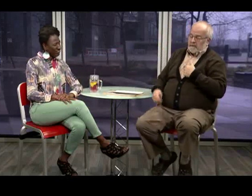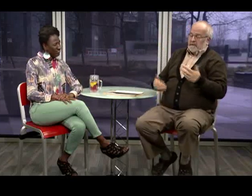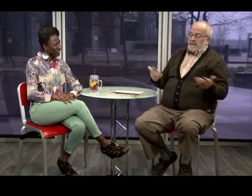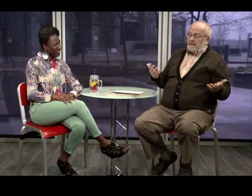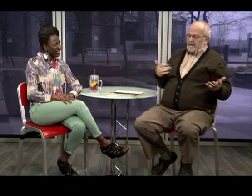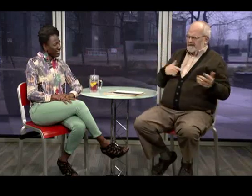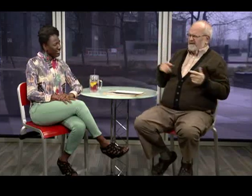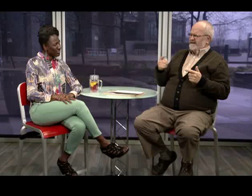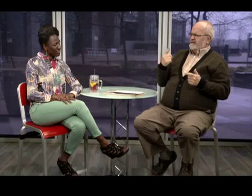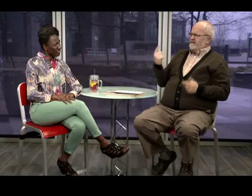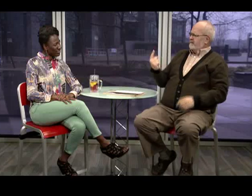Wow.